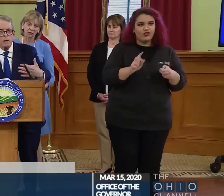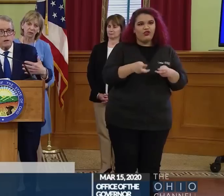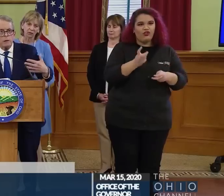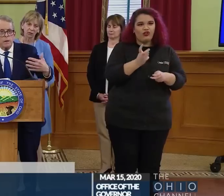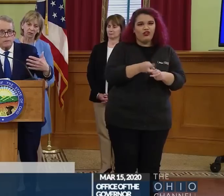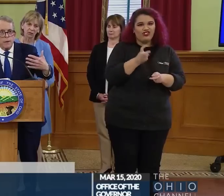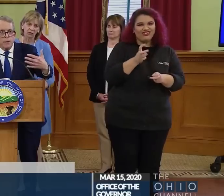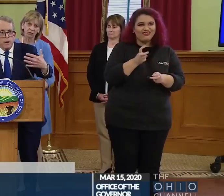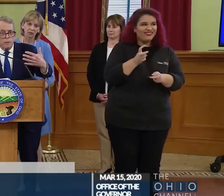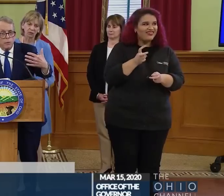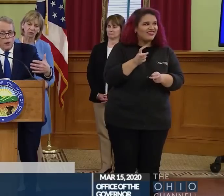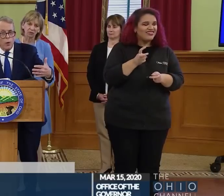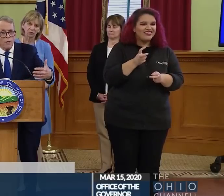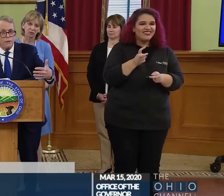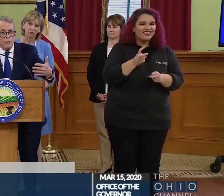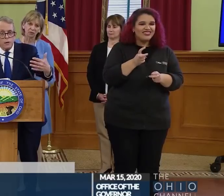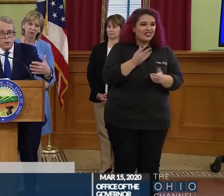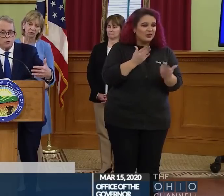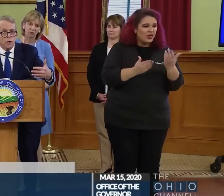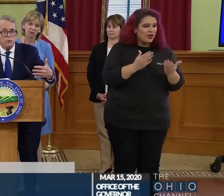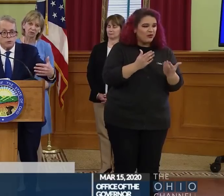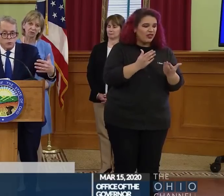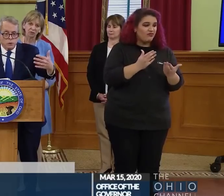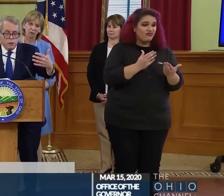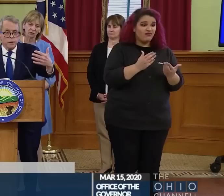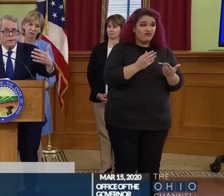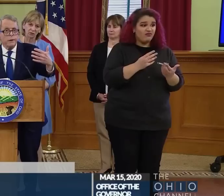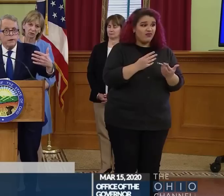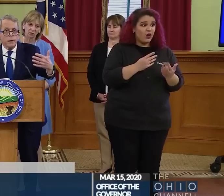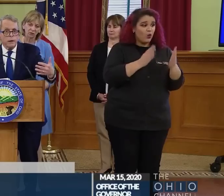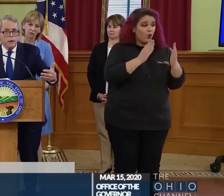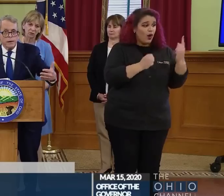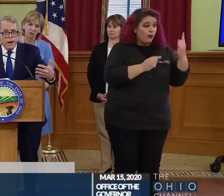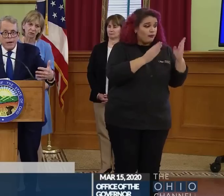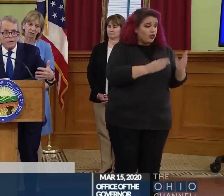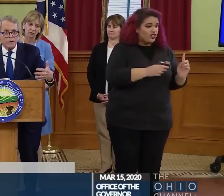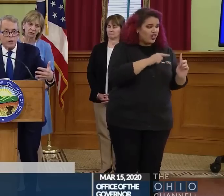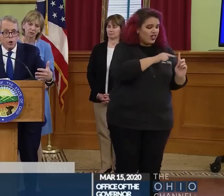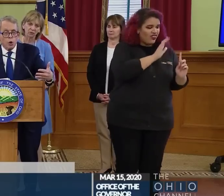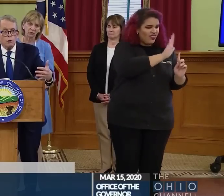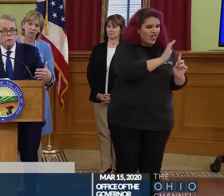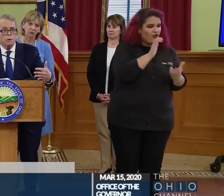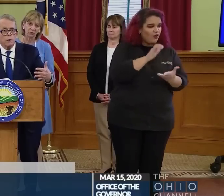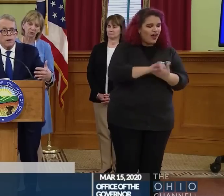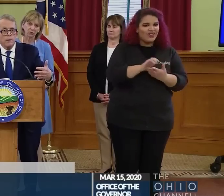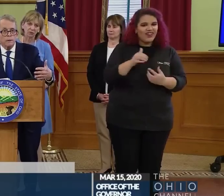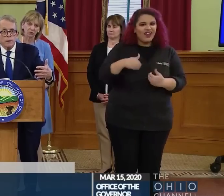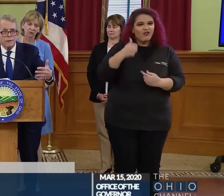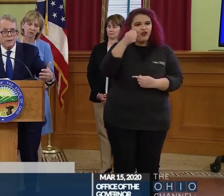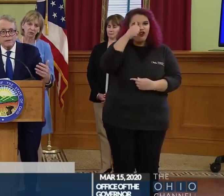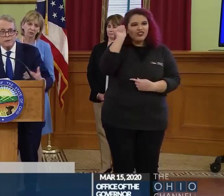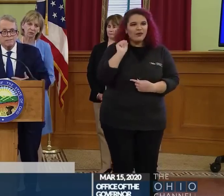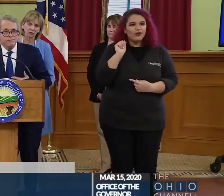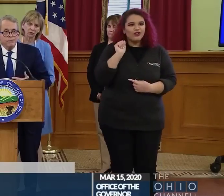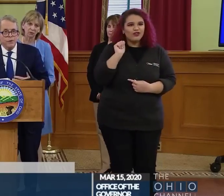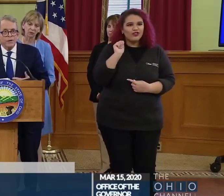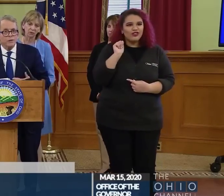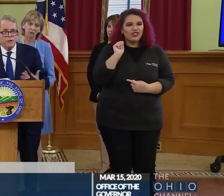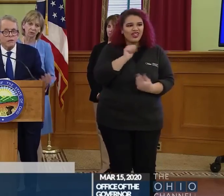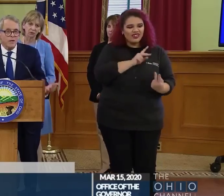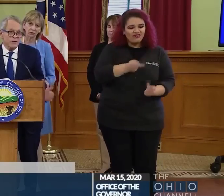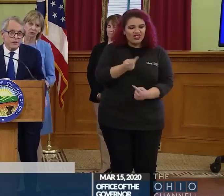got a wife who has Alzheimer's who is in, and now can't see her. That's just, you